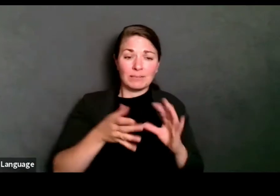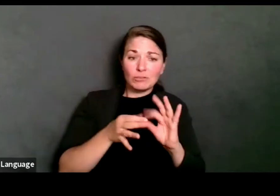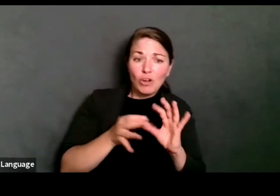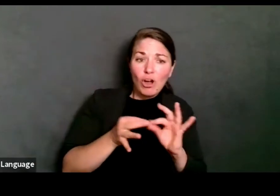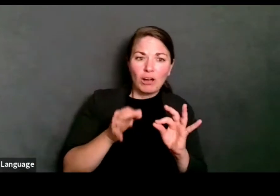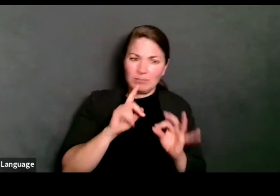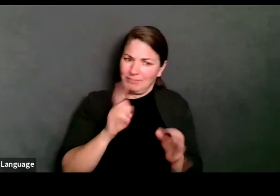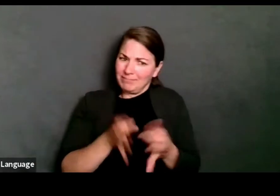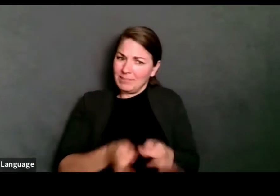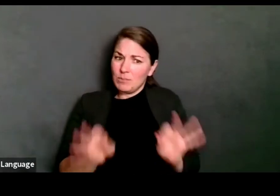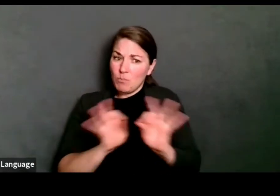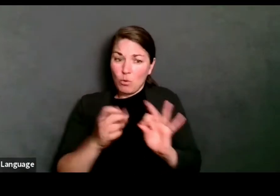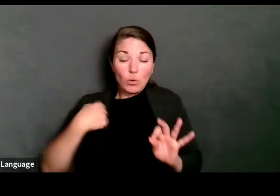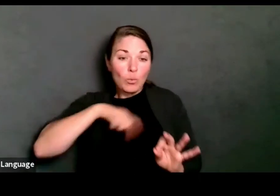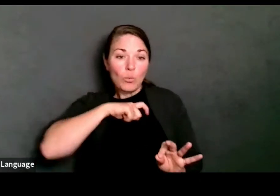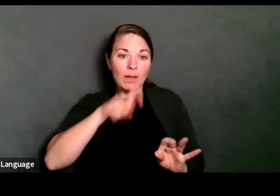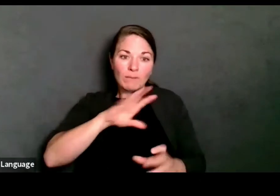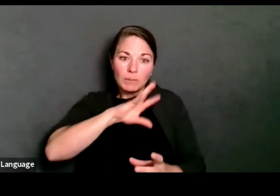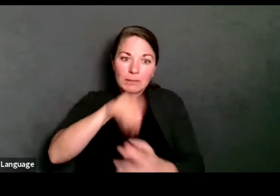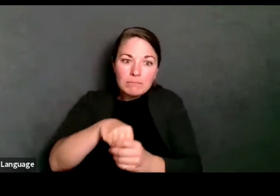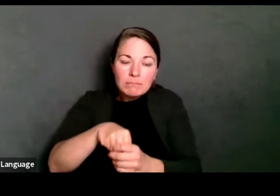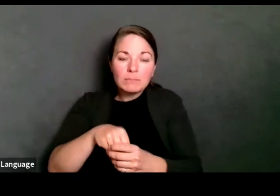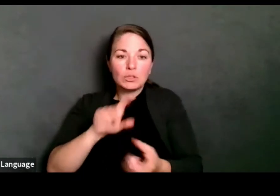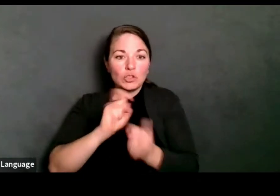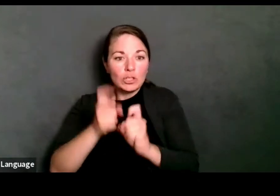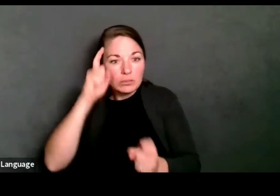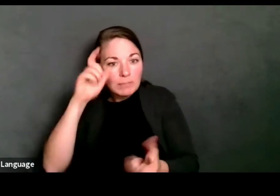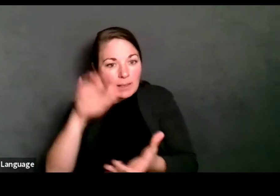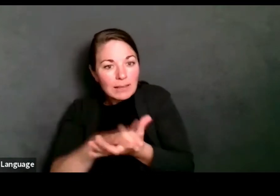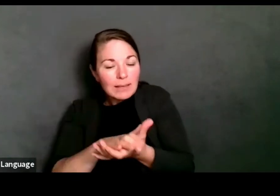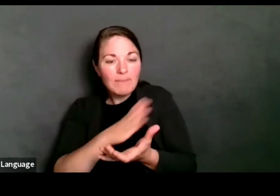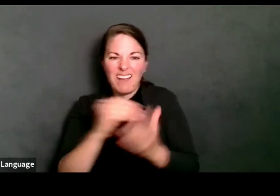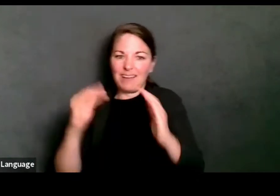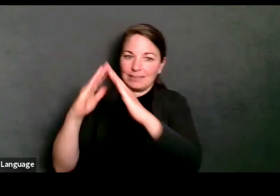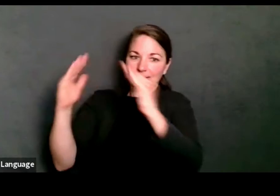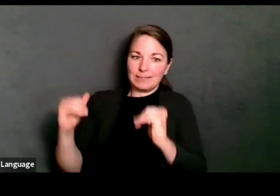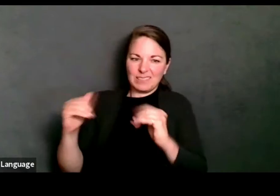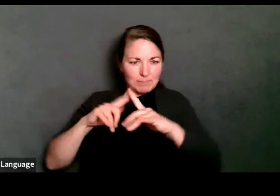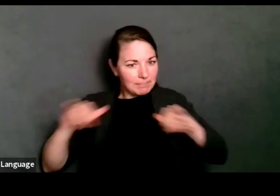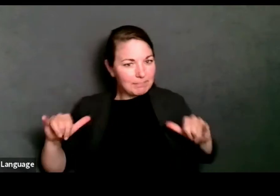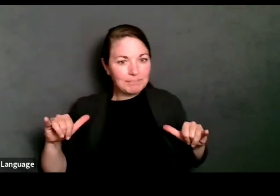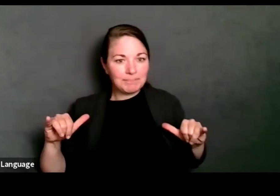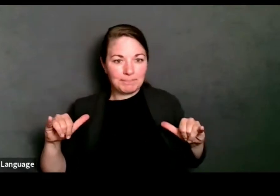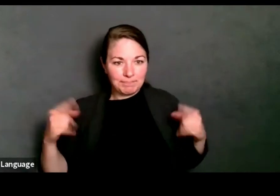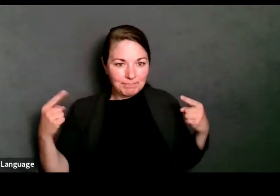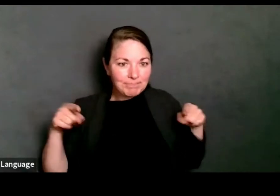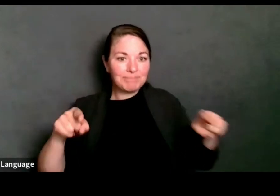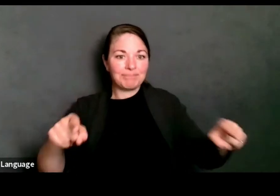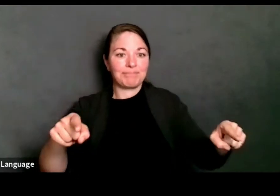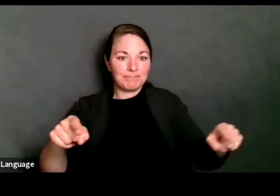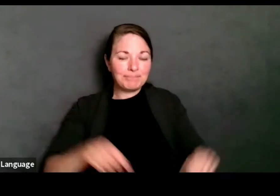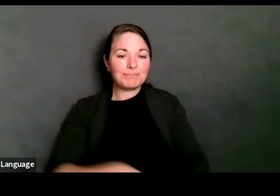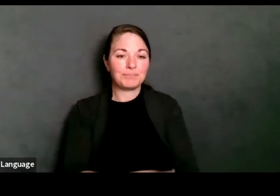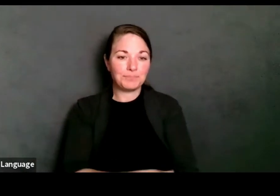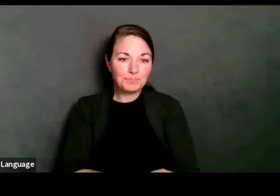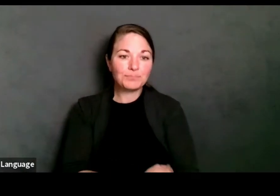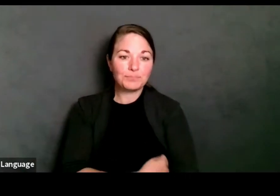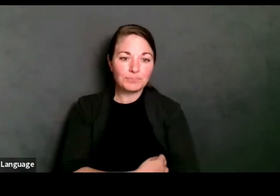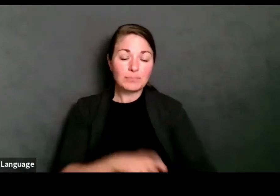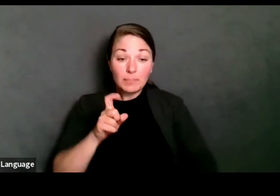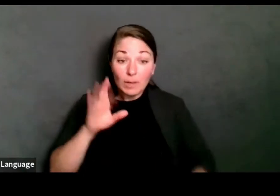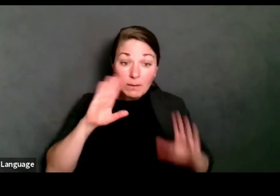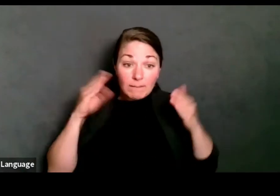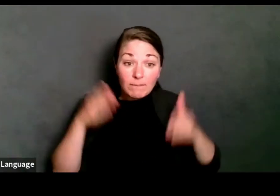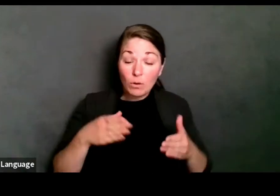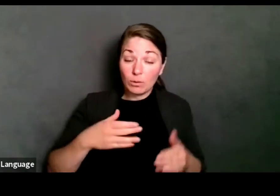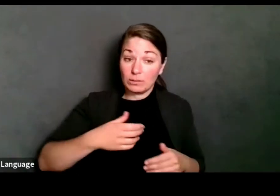matters. We have to be engaged in changing both our beliefs and our systems concurrently, which means focusing on